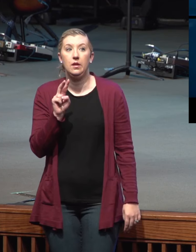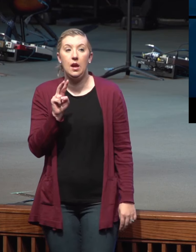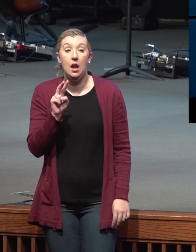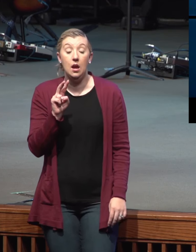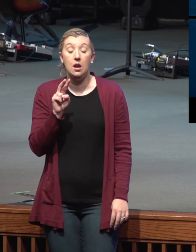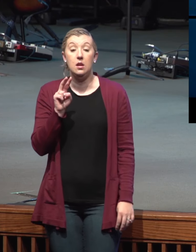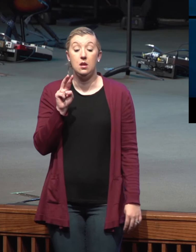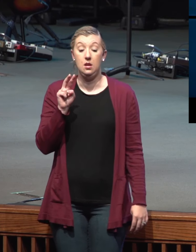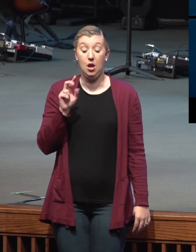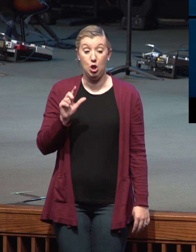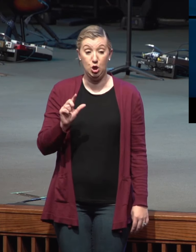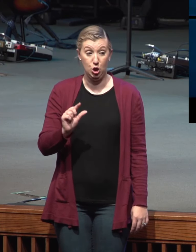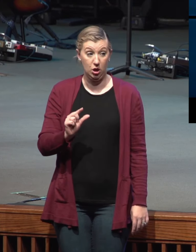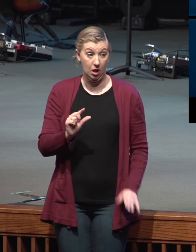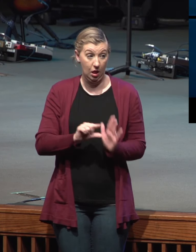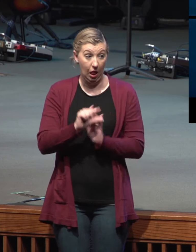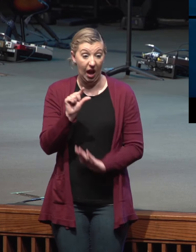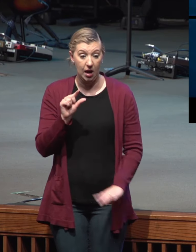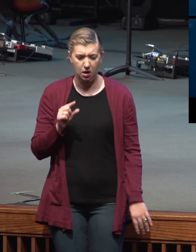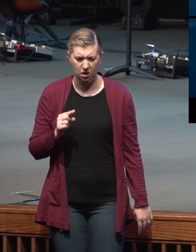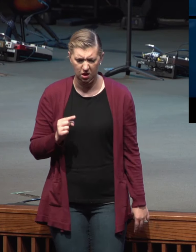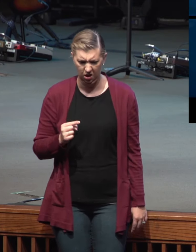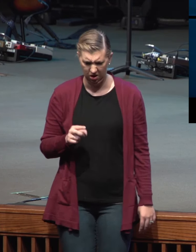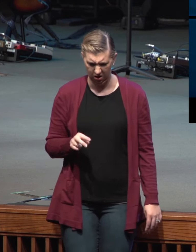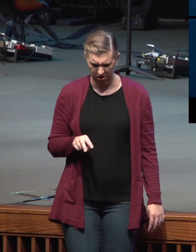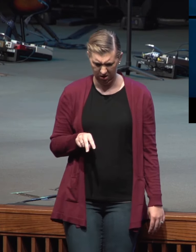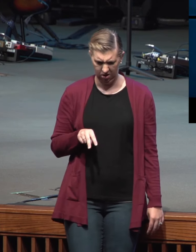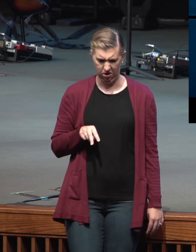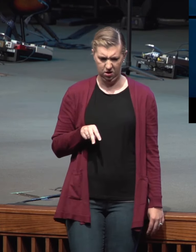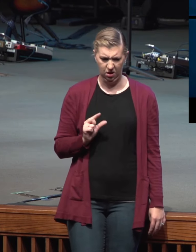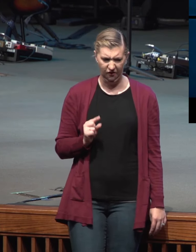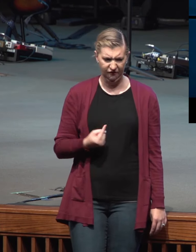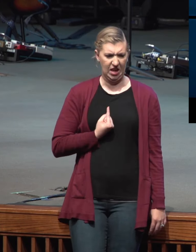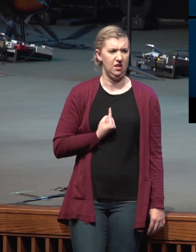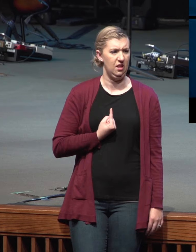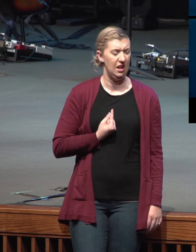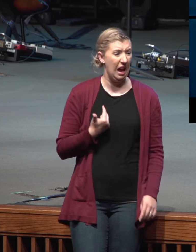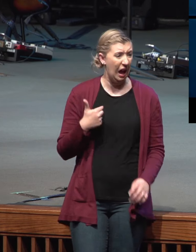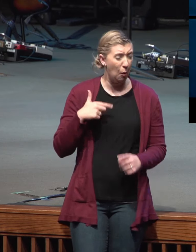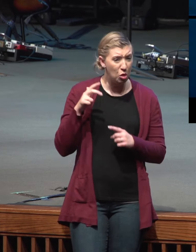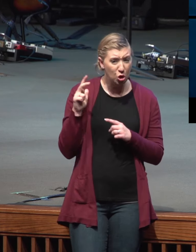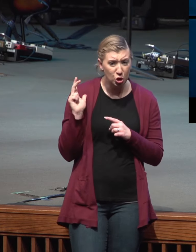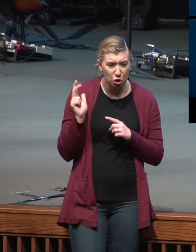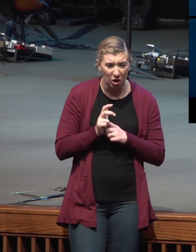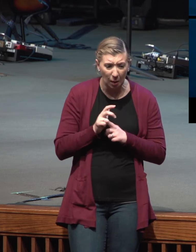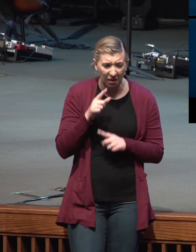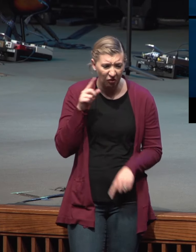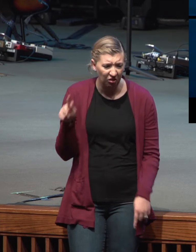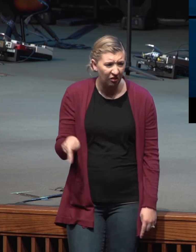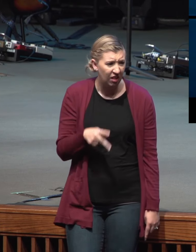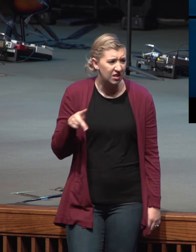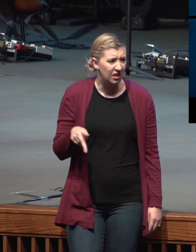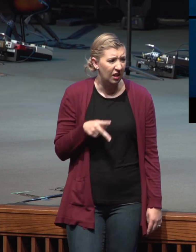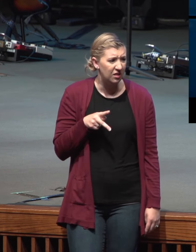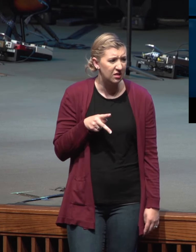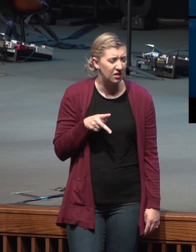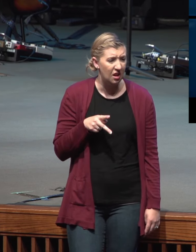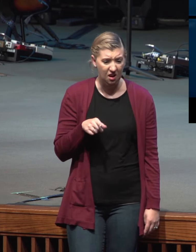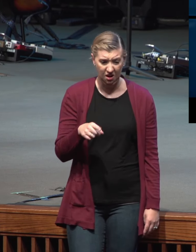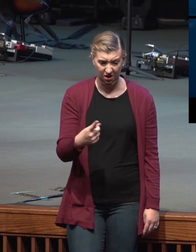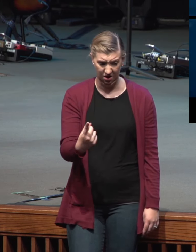is offended. He is the champion of the Philistines. And